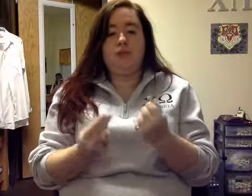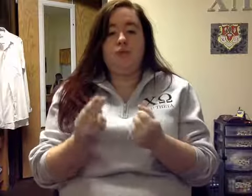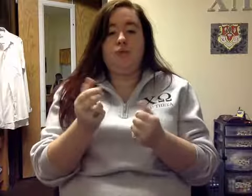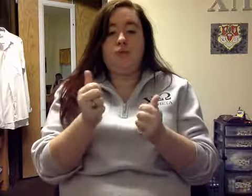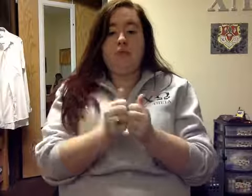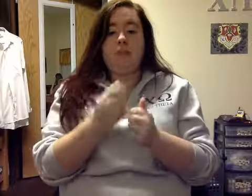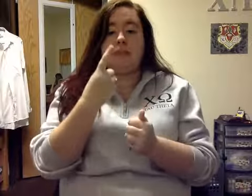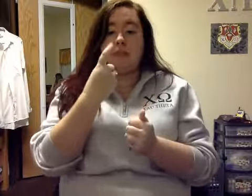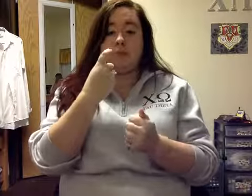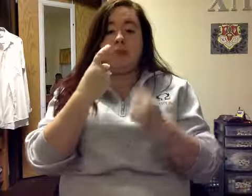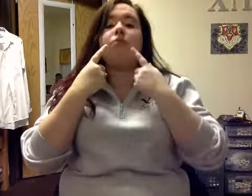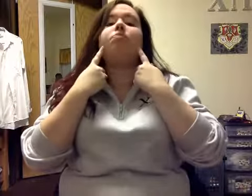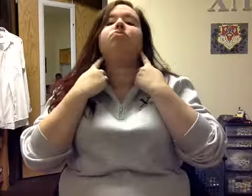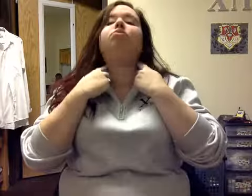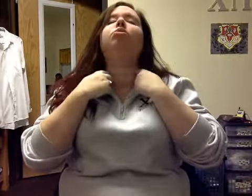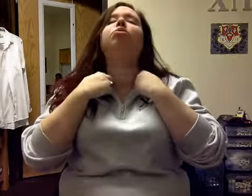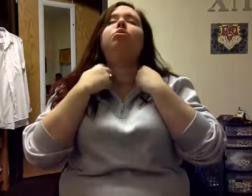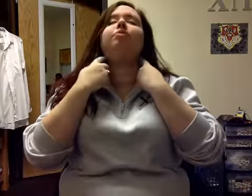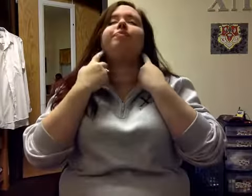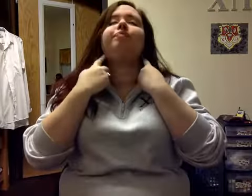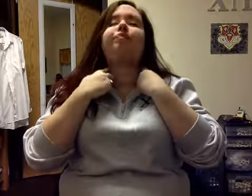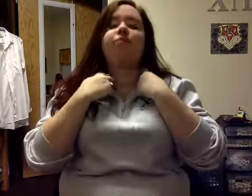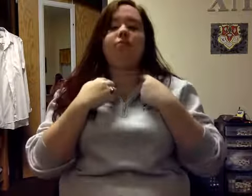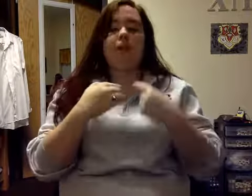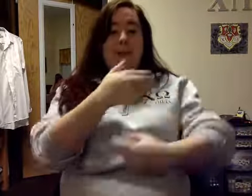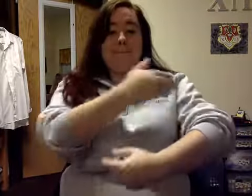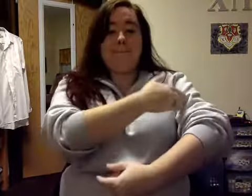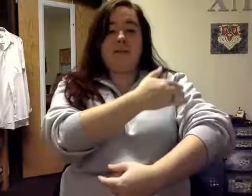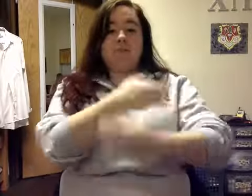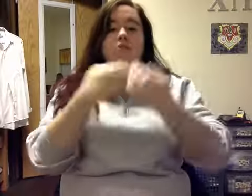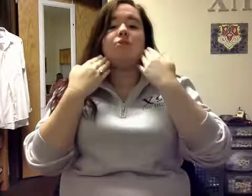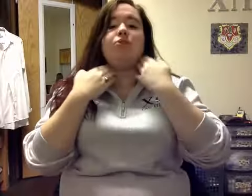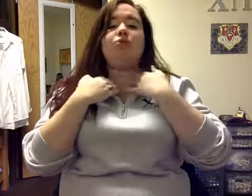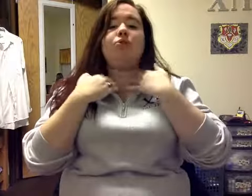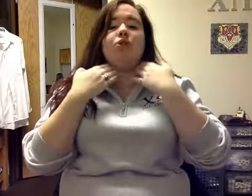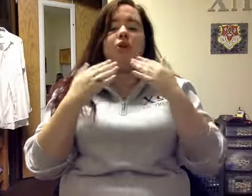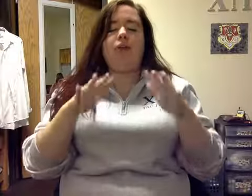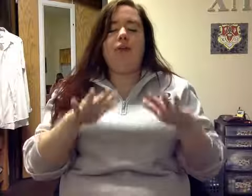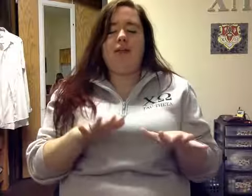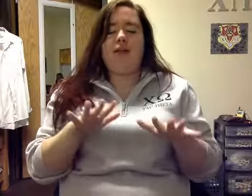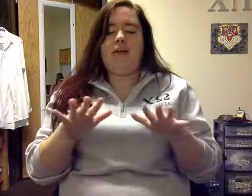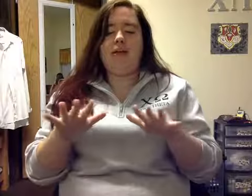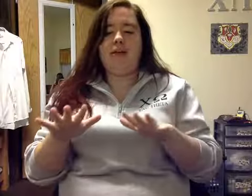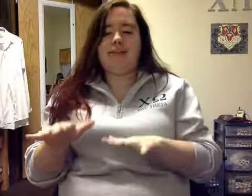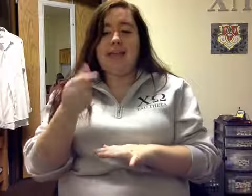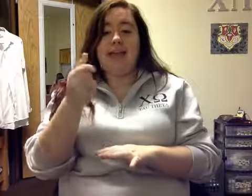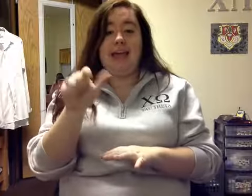the back of the throat to relax your muscles and to get rid of your gag reflex. In this exam, most people